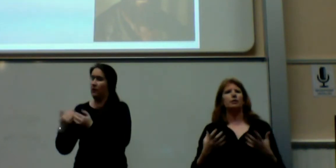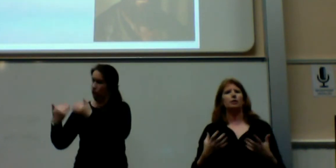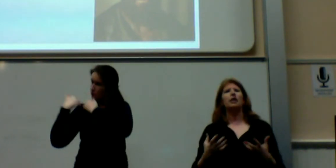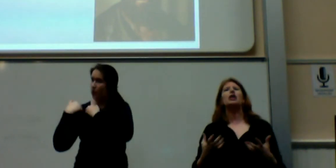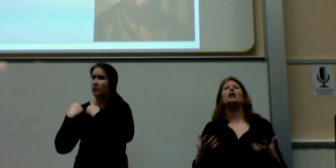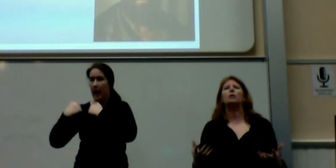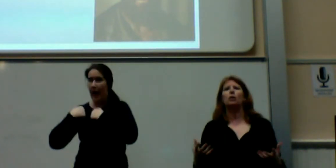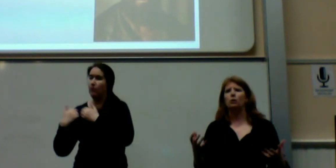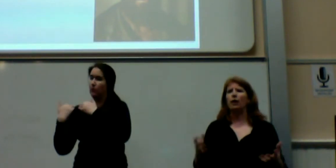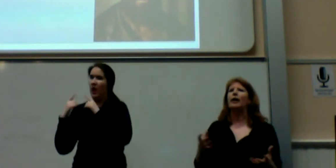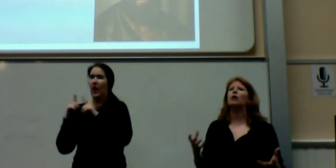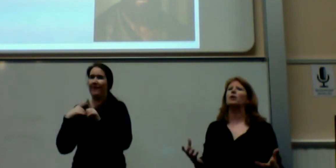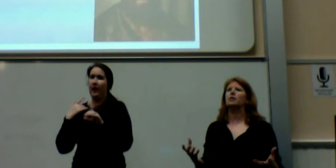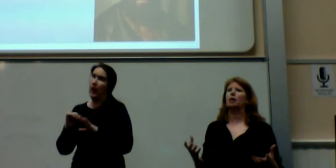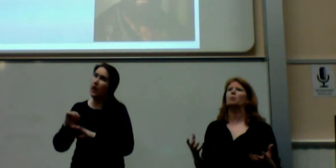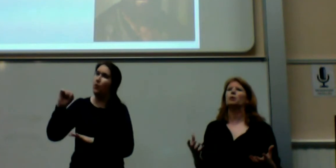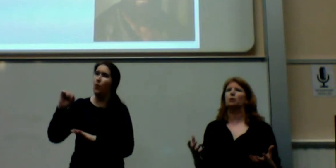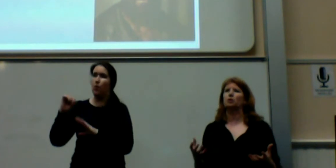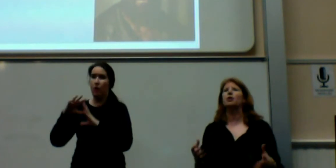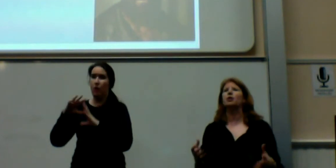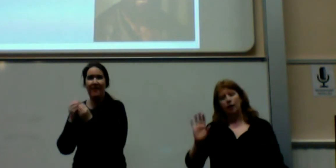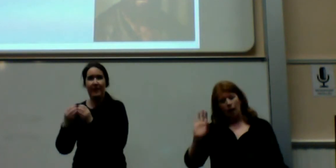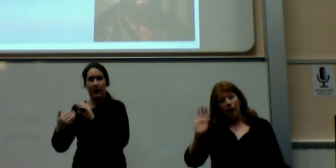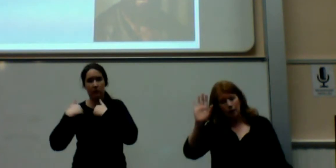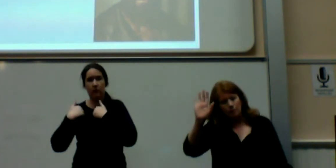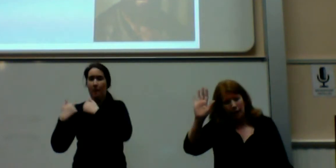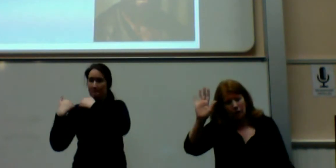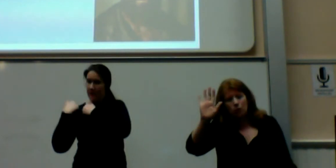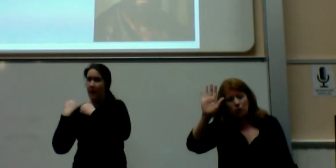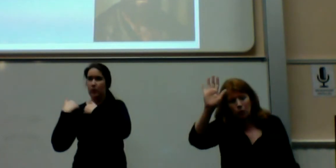like a hero or heroine type approach.